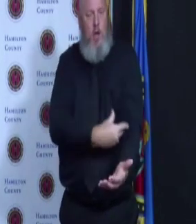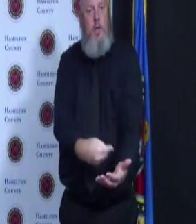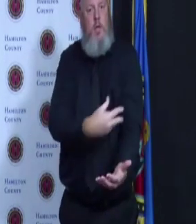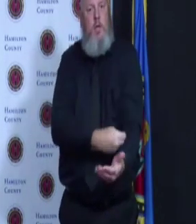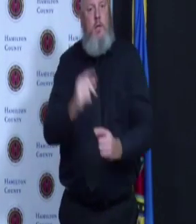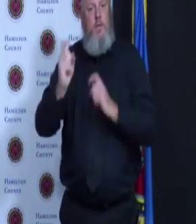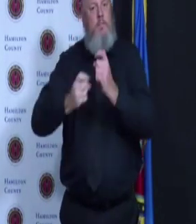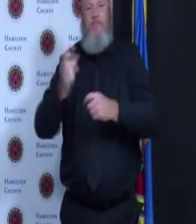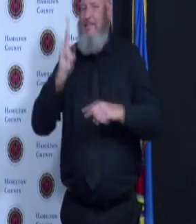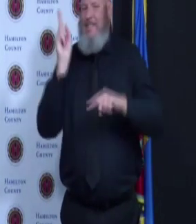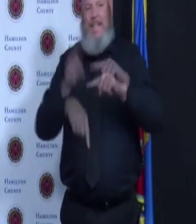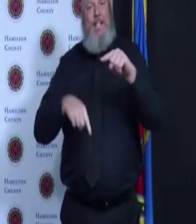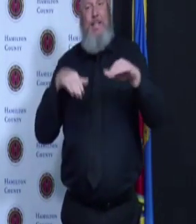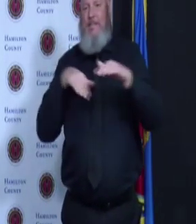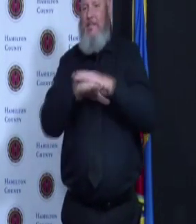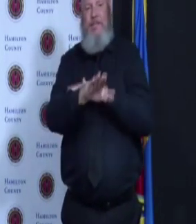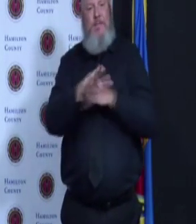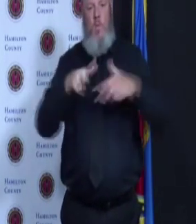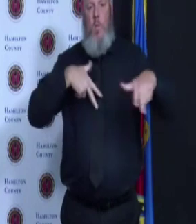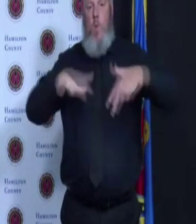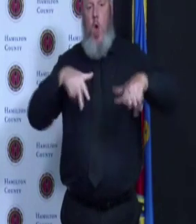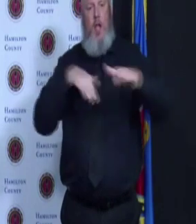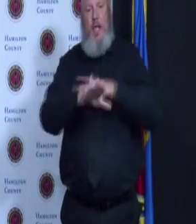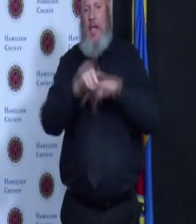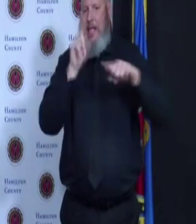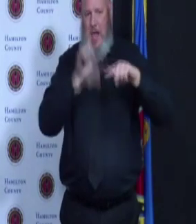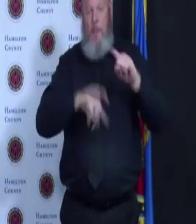convenient for you to donate blood.